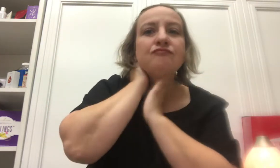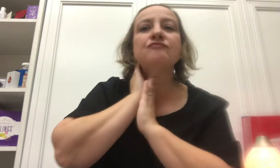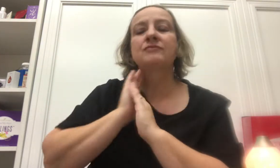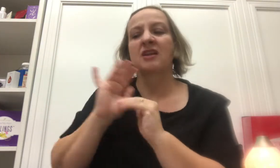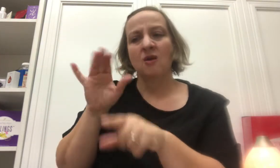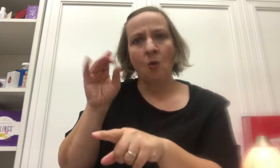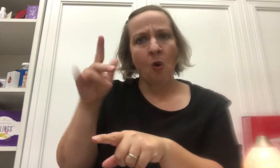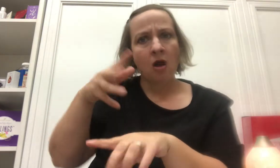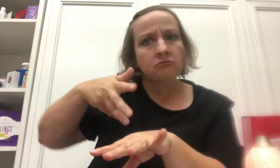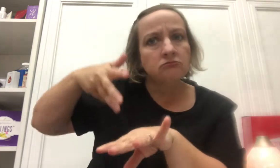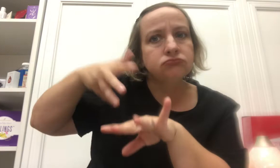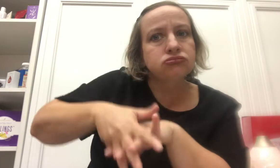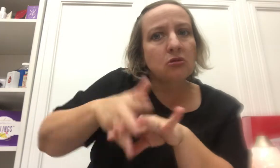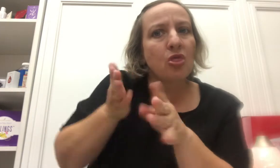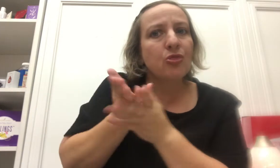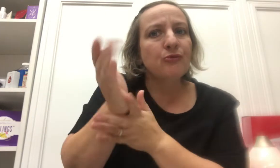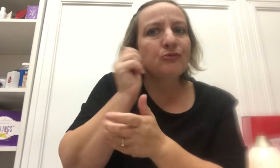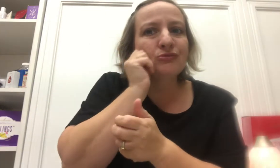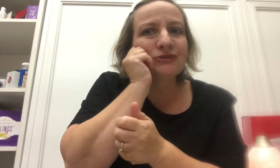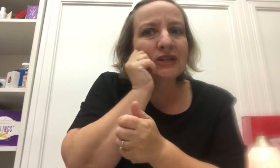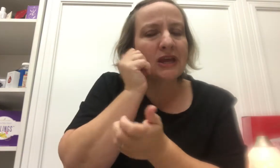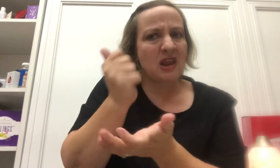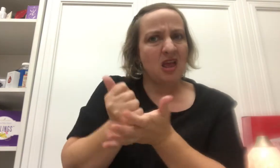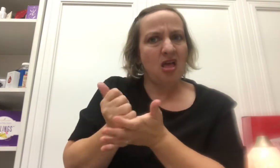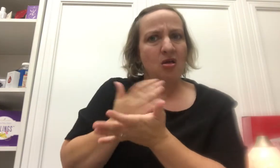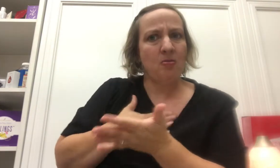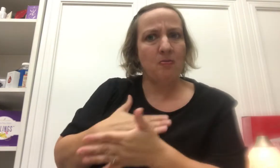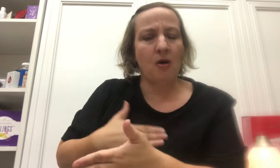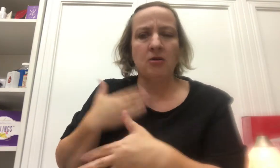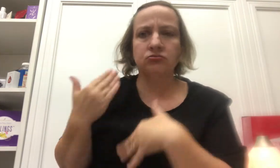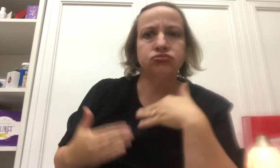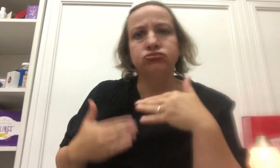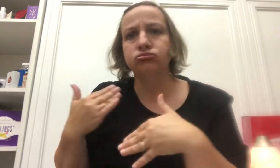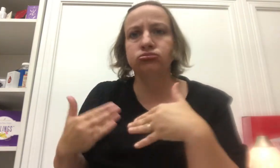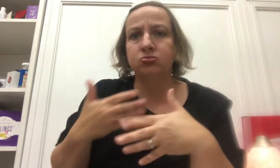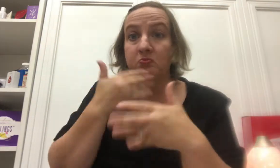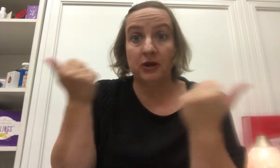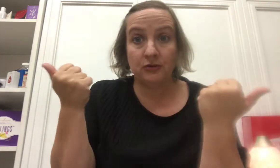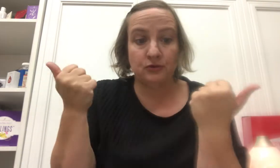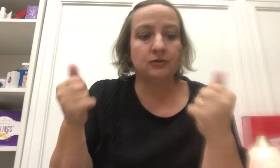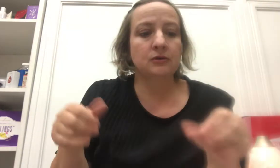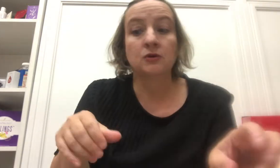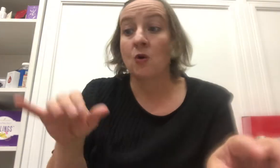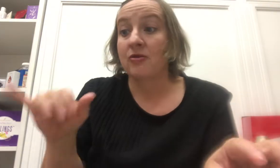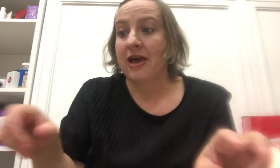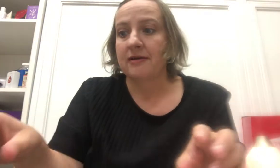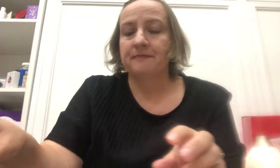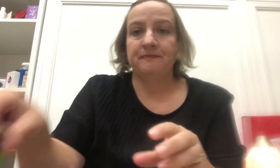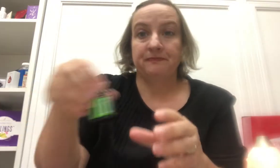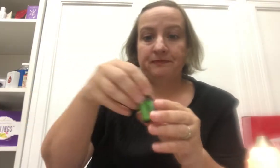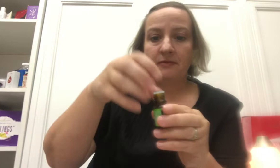topically. So oils go through your skin and they help your body function better.